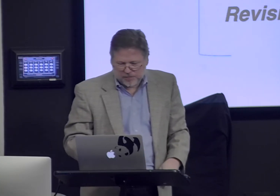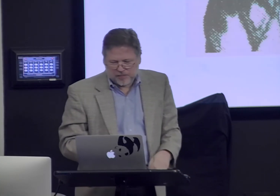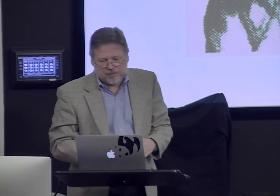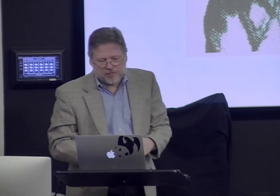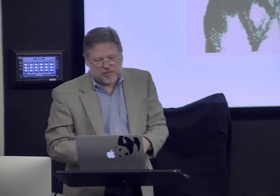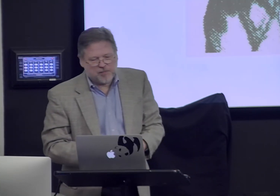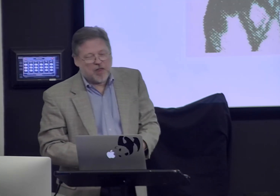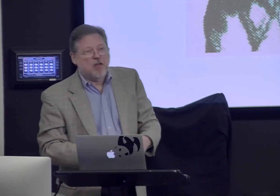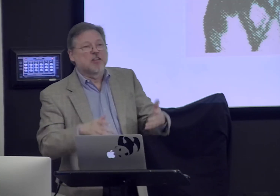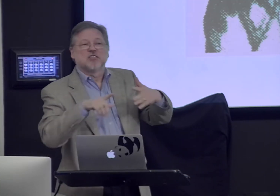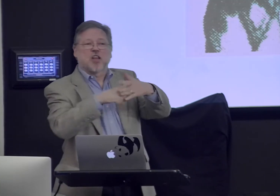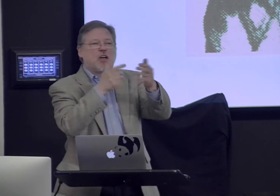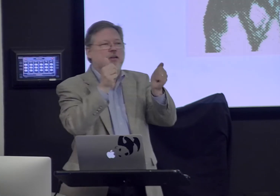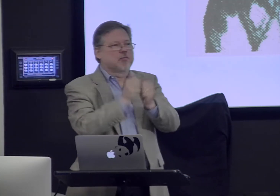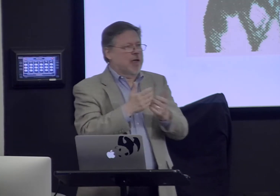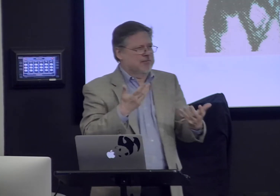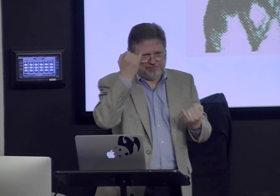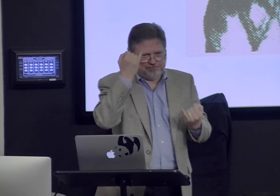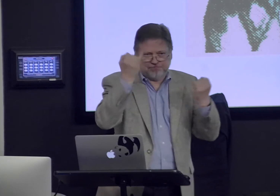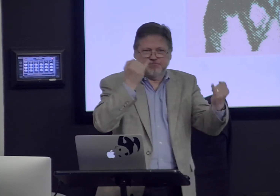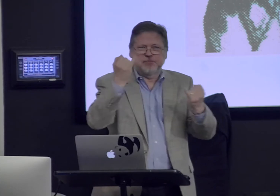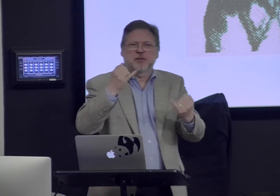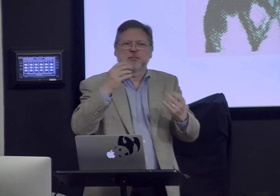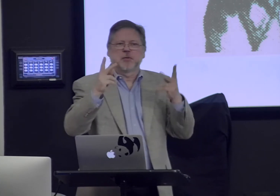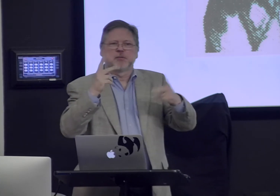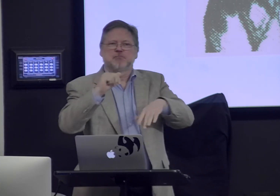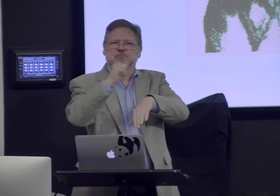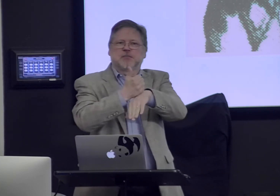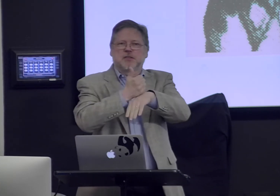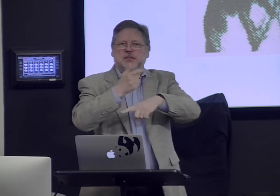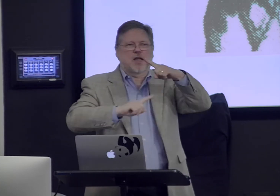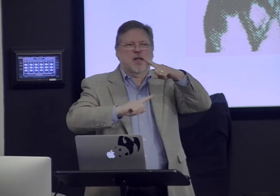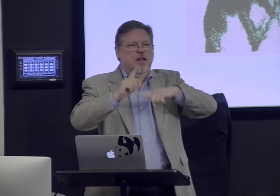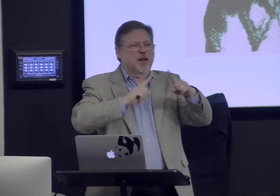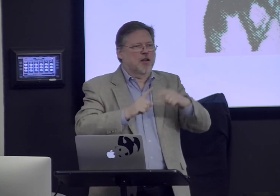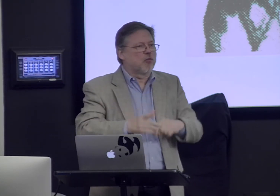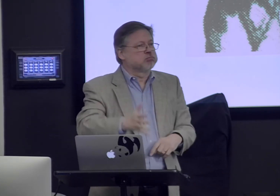one aspect of this new perspective that I have, and that is as it relates to the lexicon.